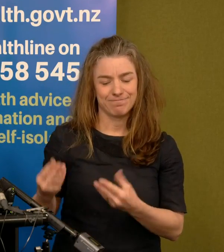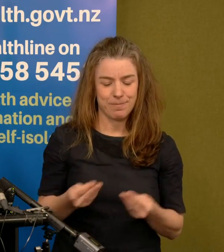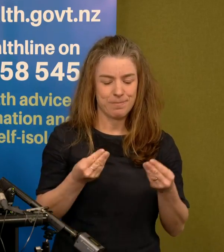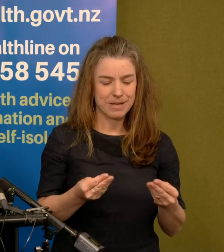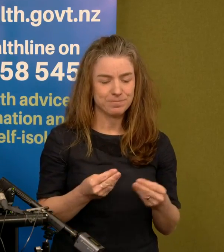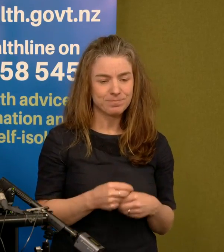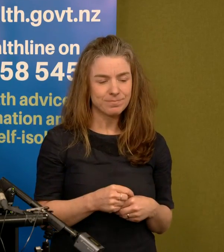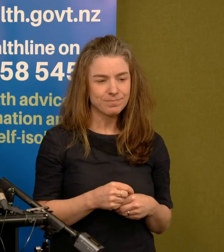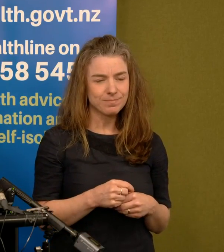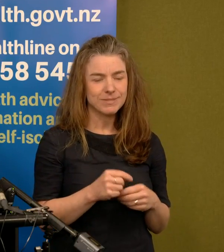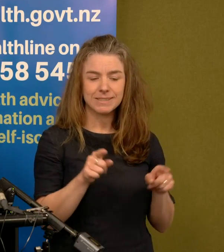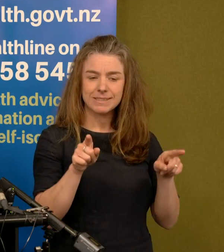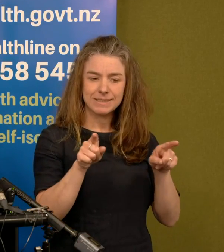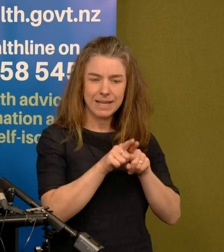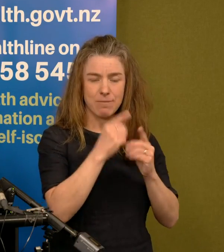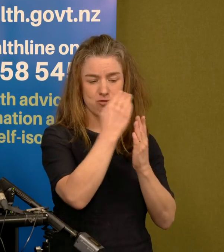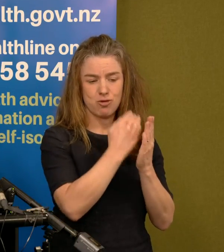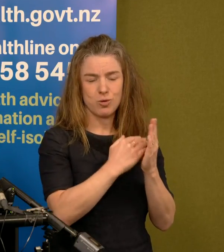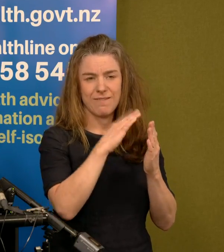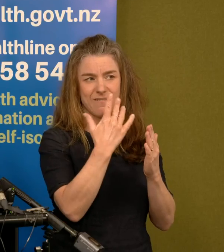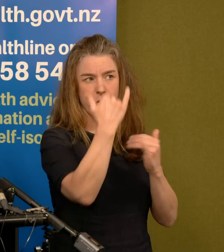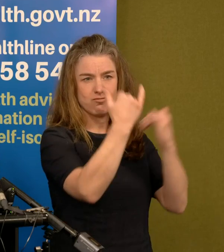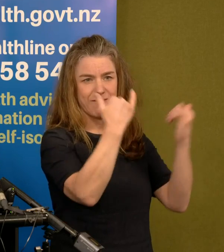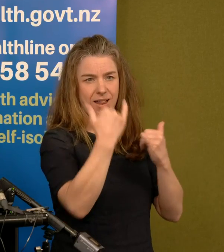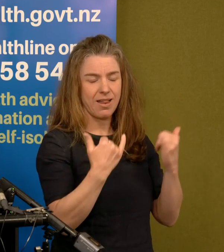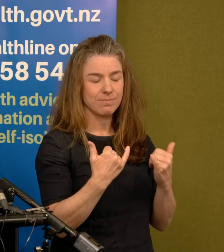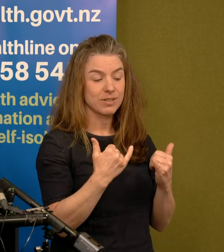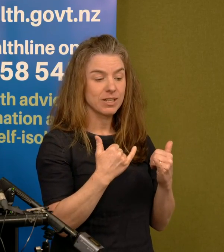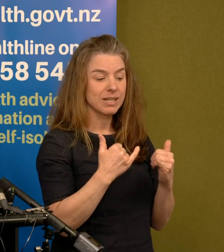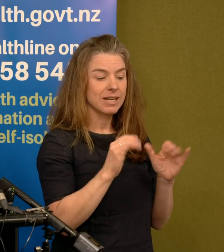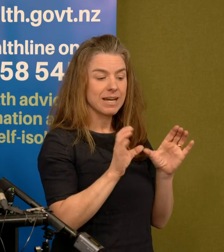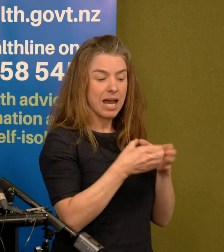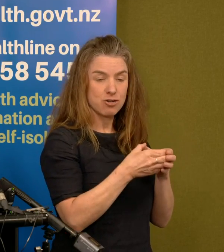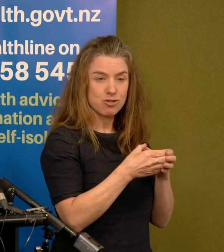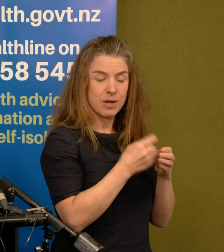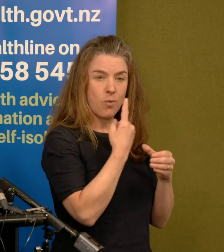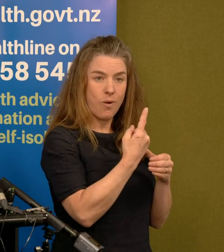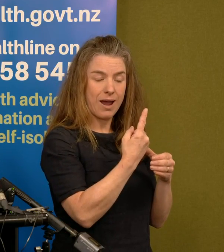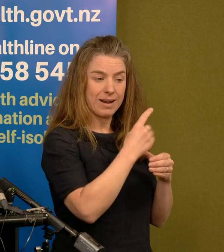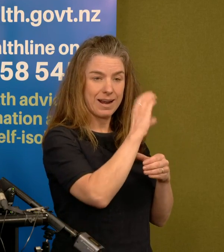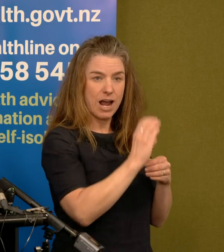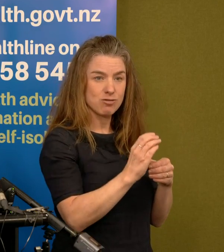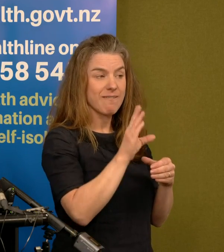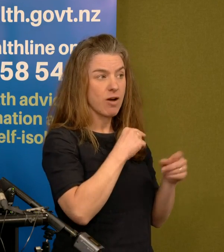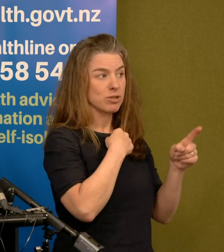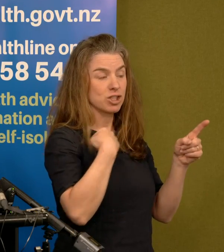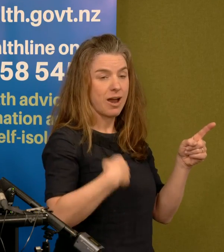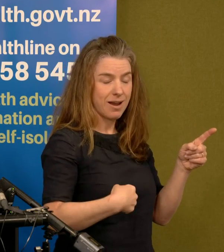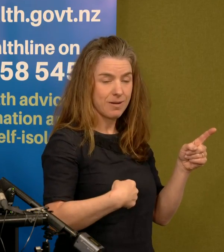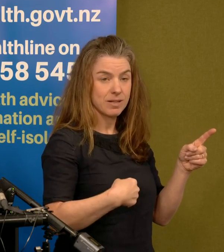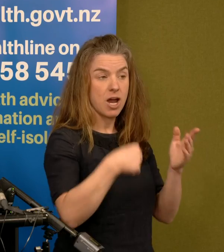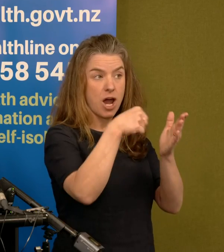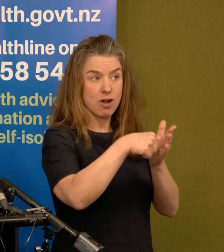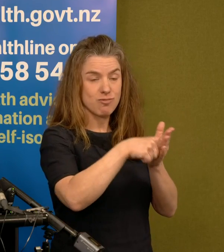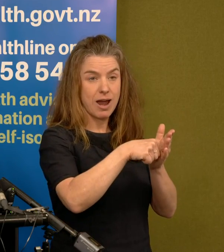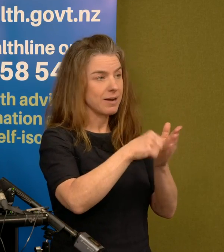The border restrictions remain in place for Category 1A countries. That's anyone who has travelled from China and Iran cannot enter